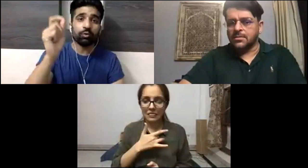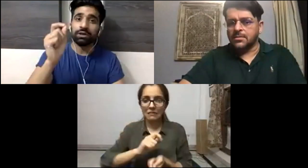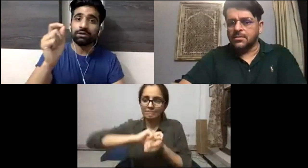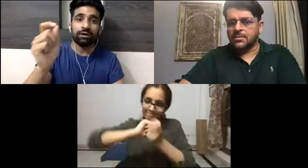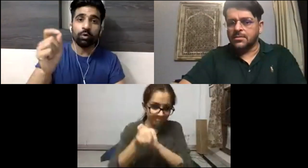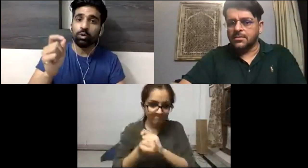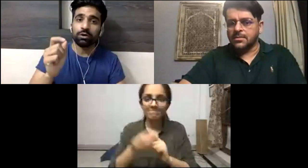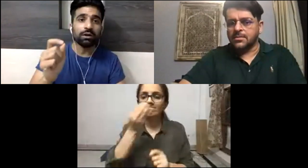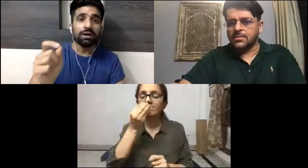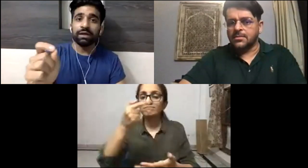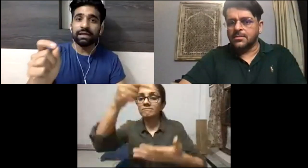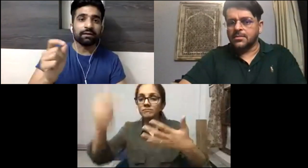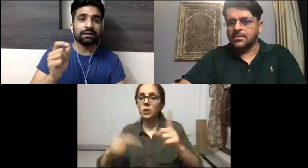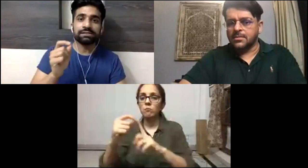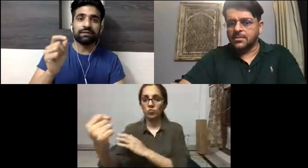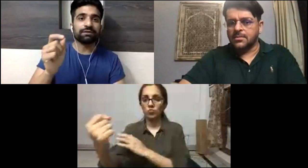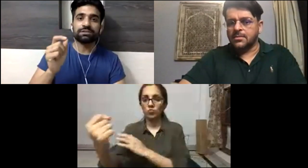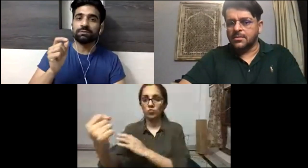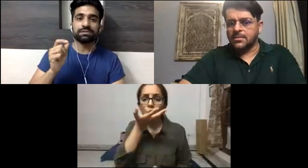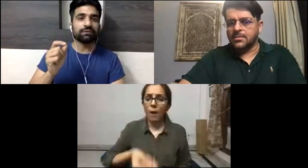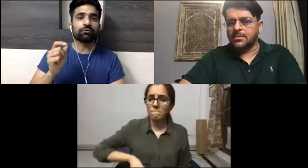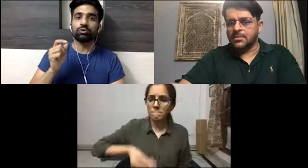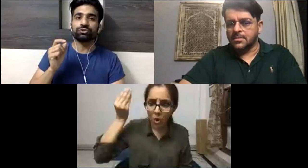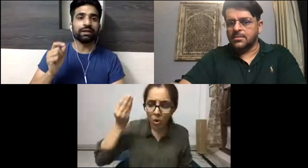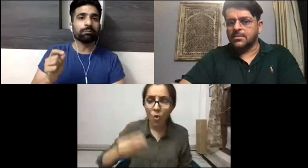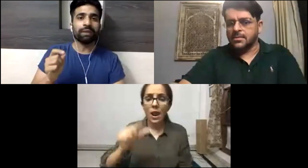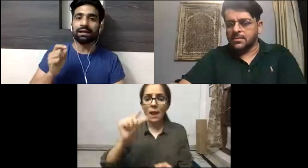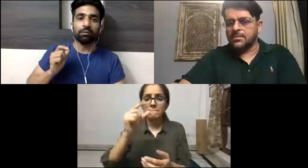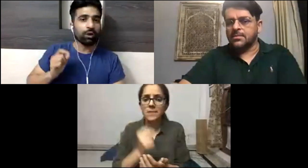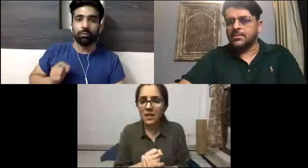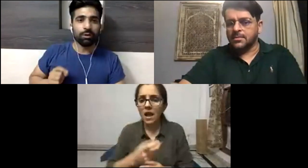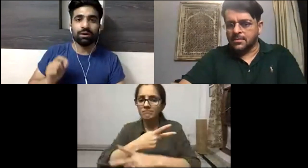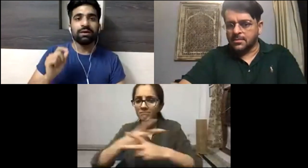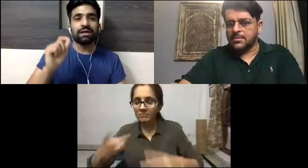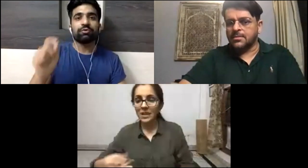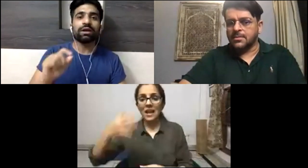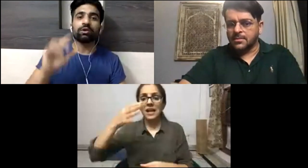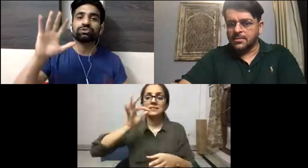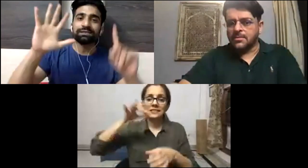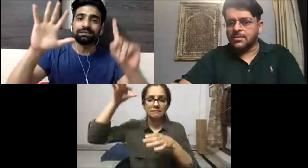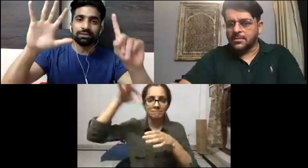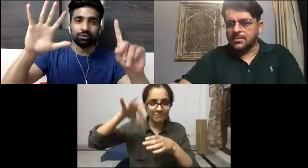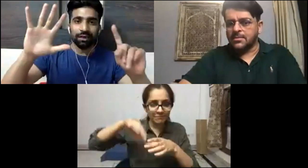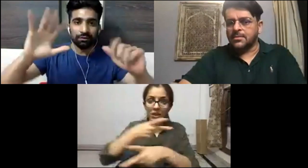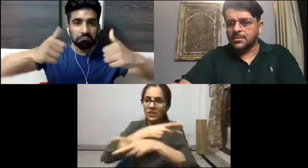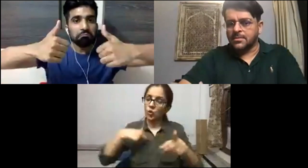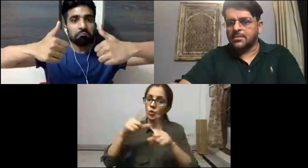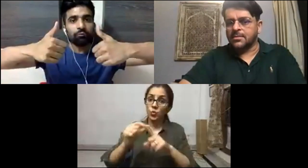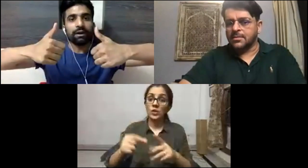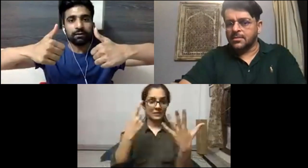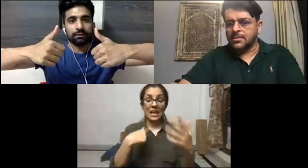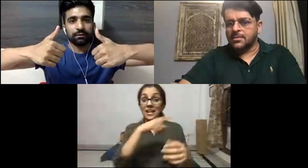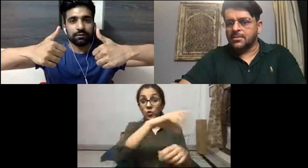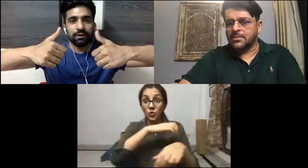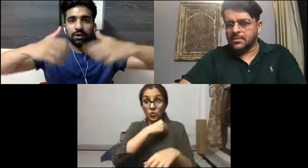add protein, drink more water, eat nuts, eat vegetables, eat fruits, drink black tea, whatever. If you can do 6 things from that, well